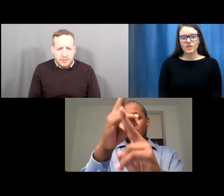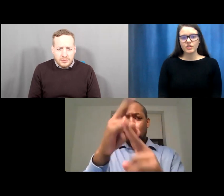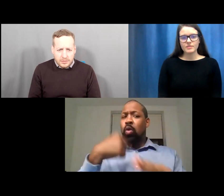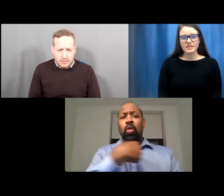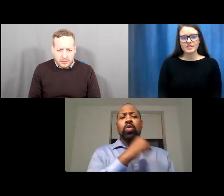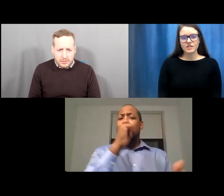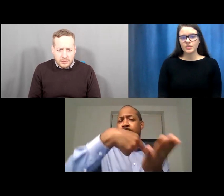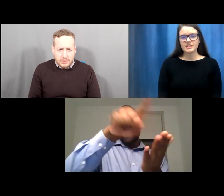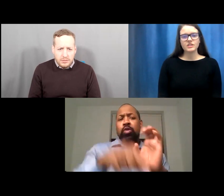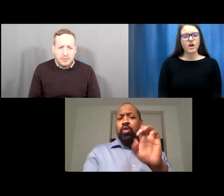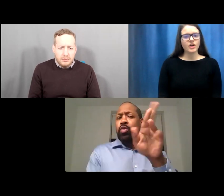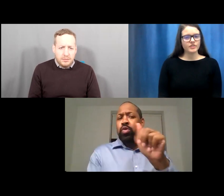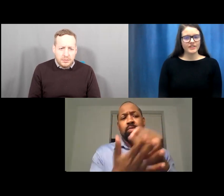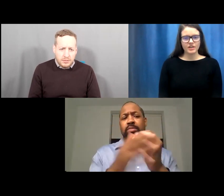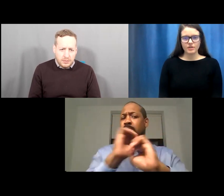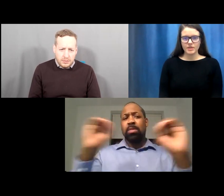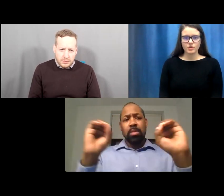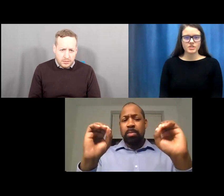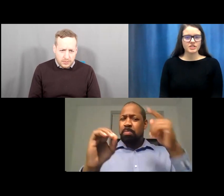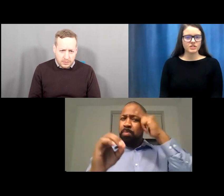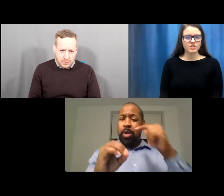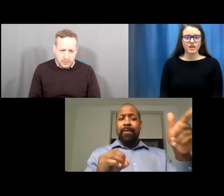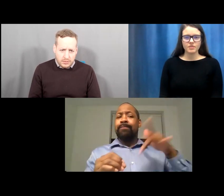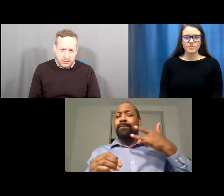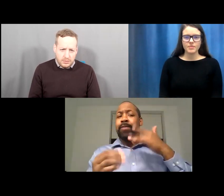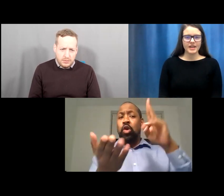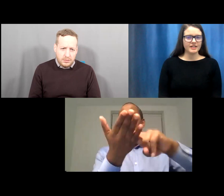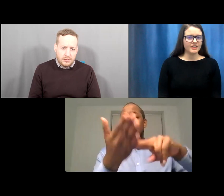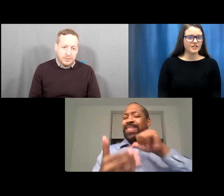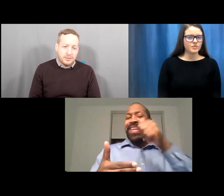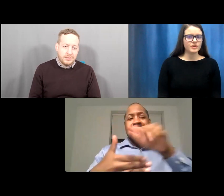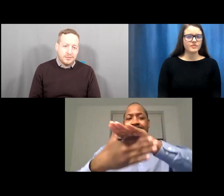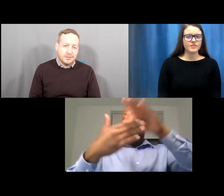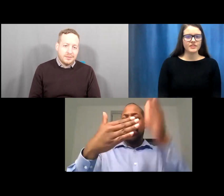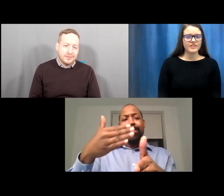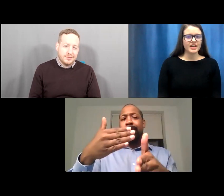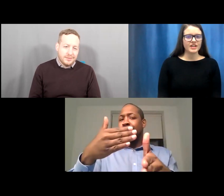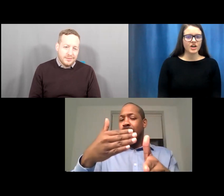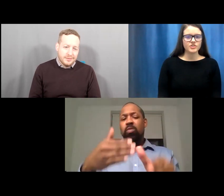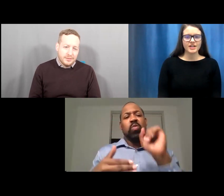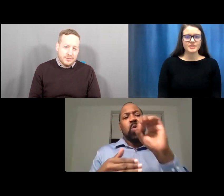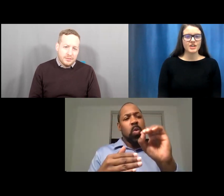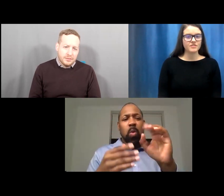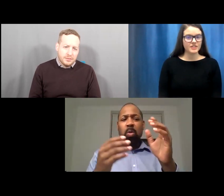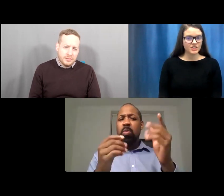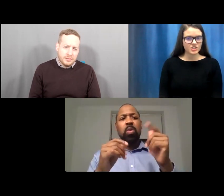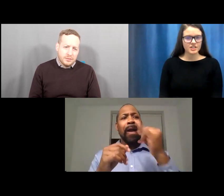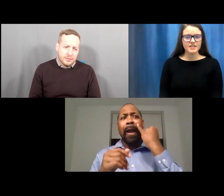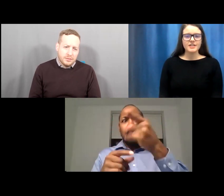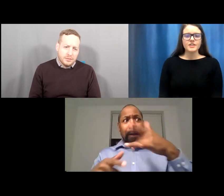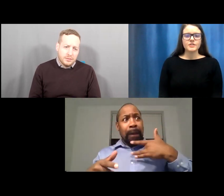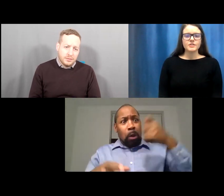the agreement, we're still honoring that agreement. We're still paying, and we felt that that contract is not